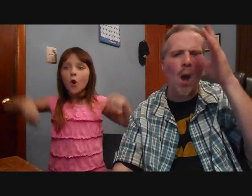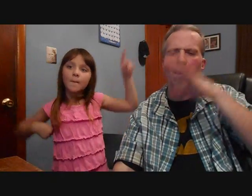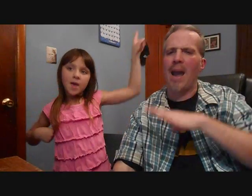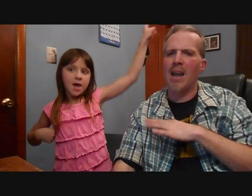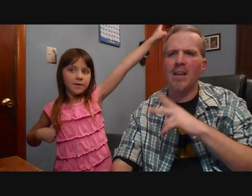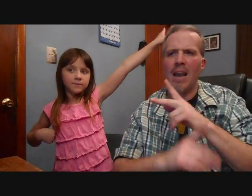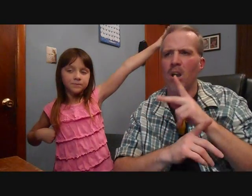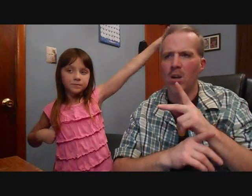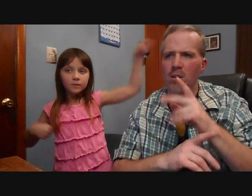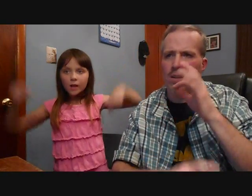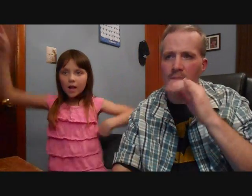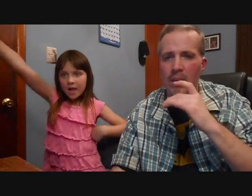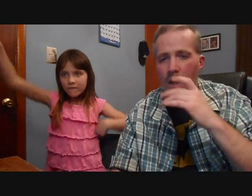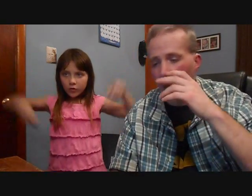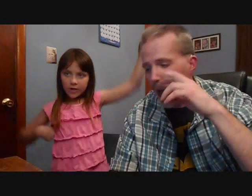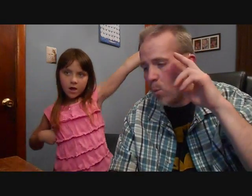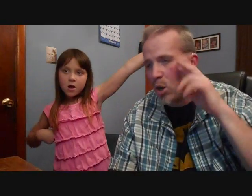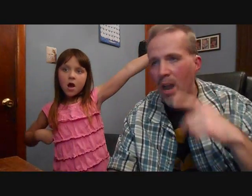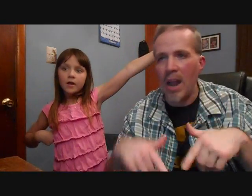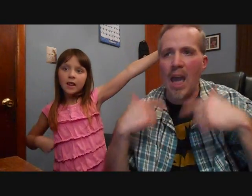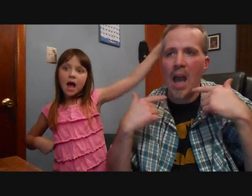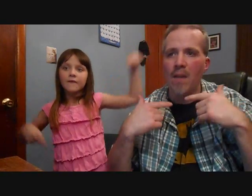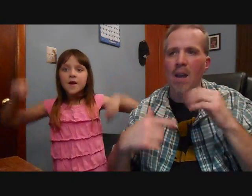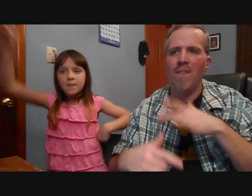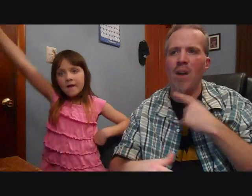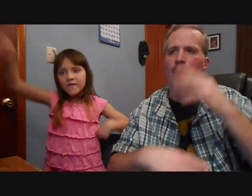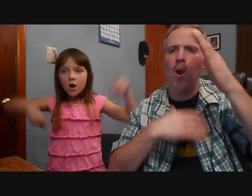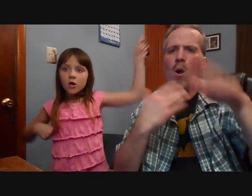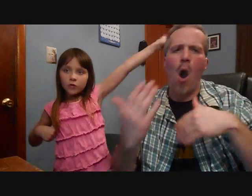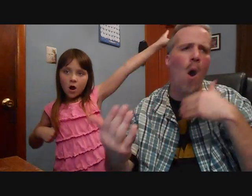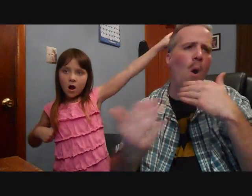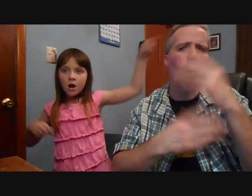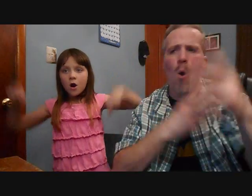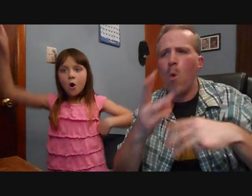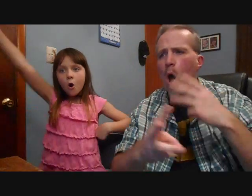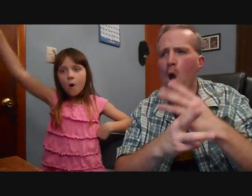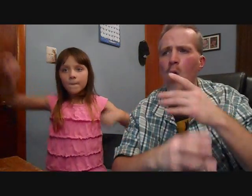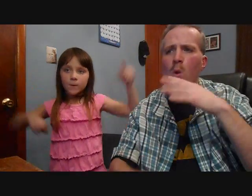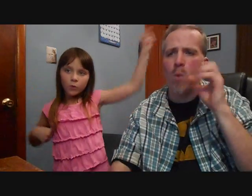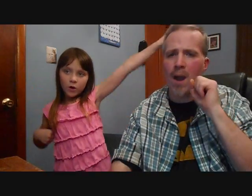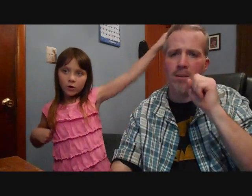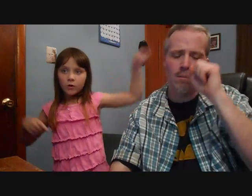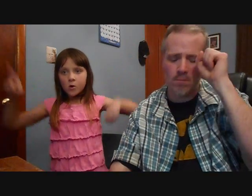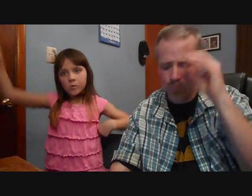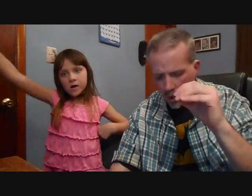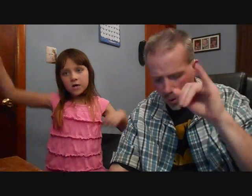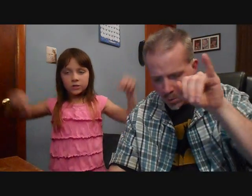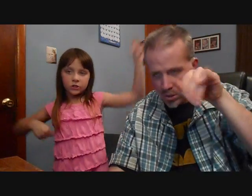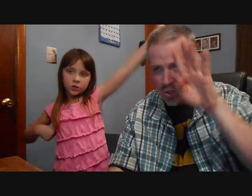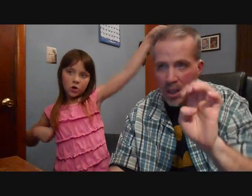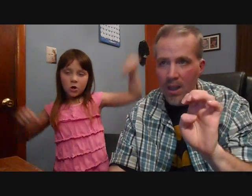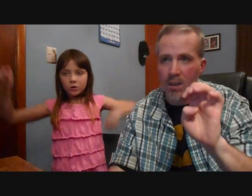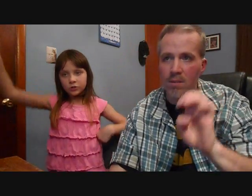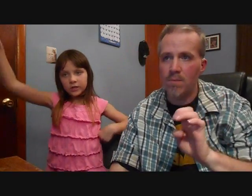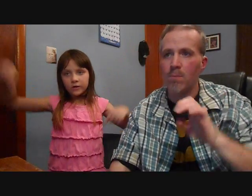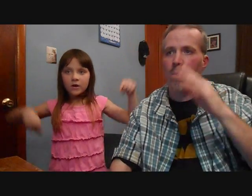Young Man Cared it I were alive I felt The whole world was so dry